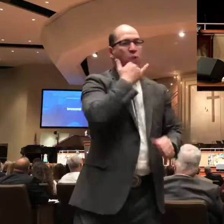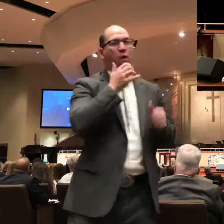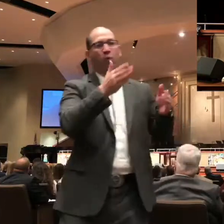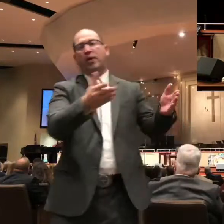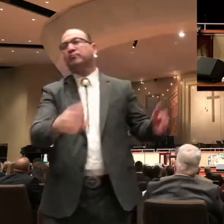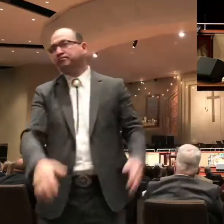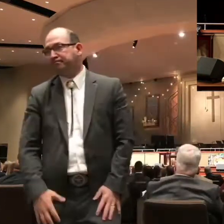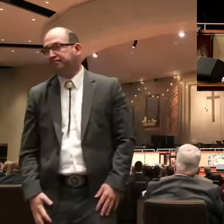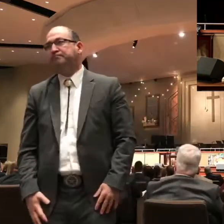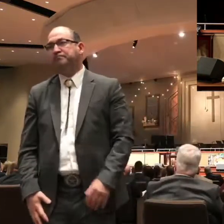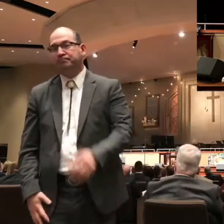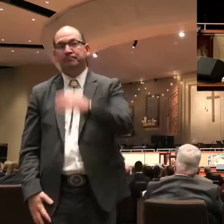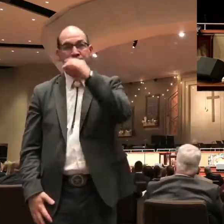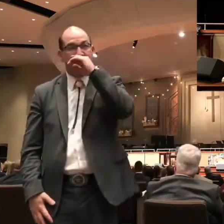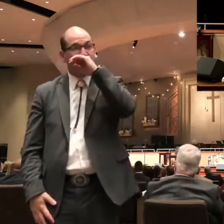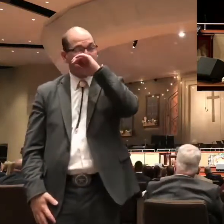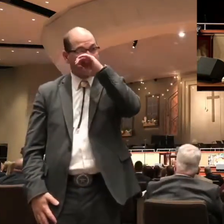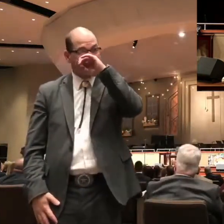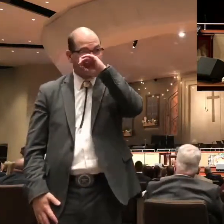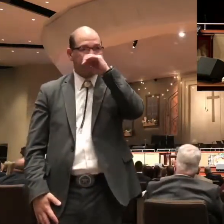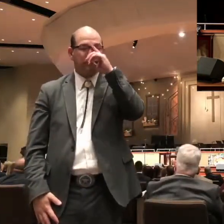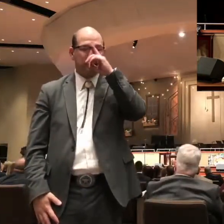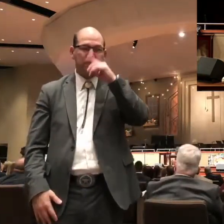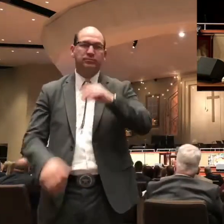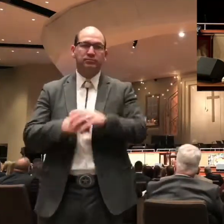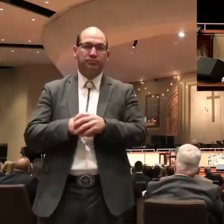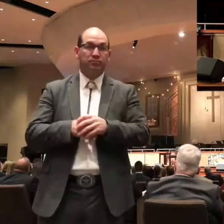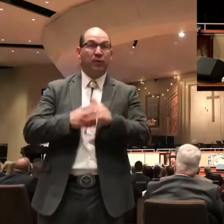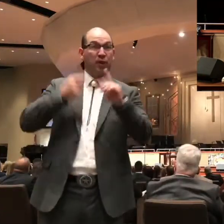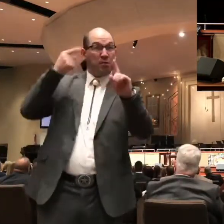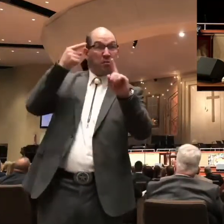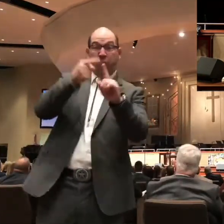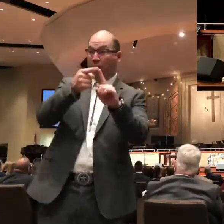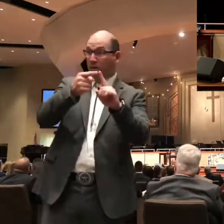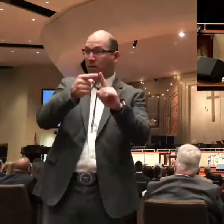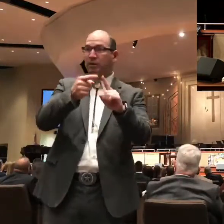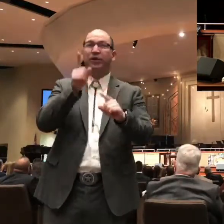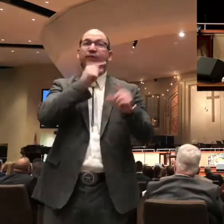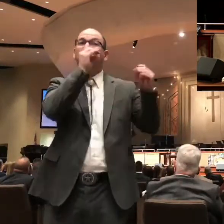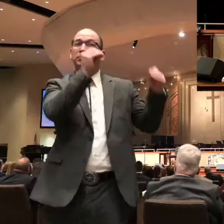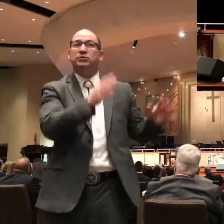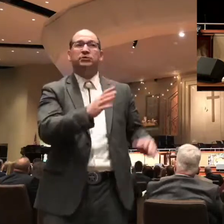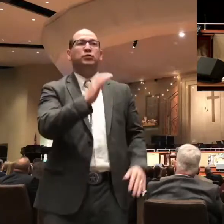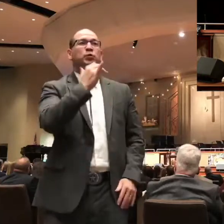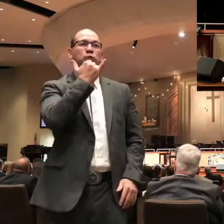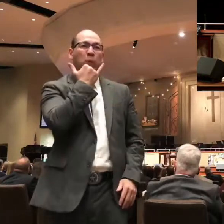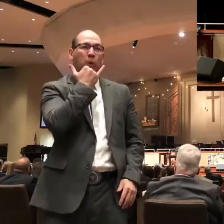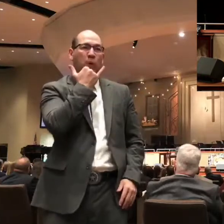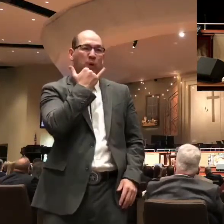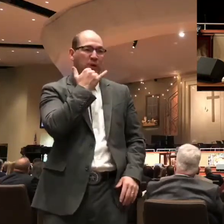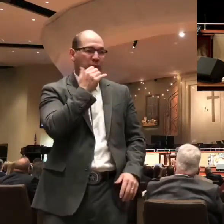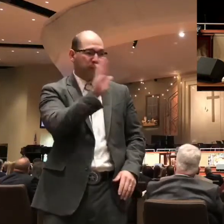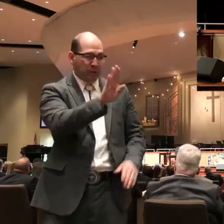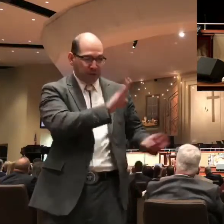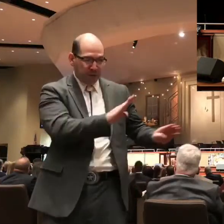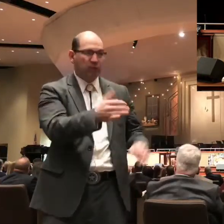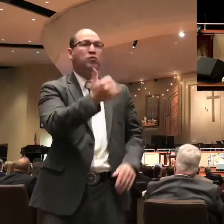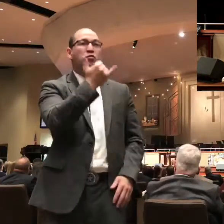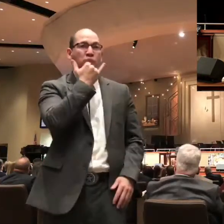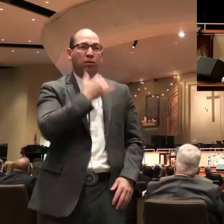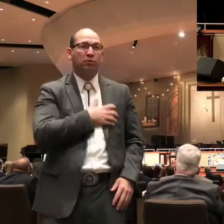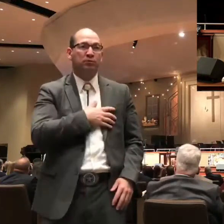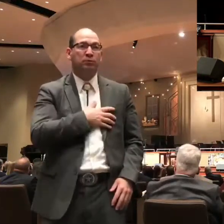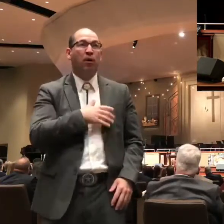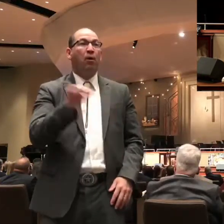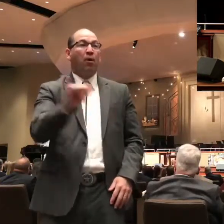began. And so there's an immorality associated with the false teachers. And then they are